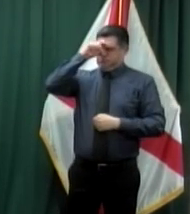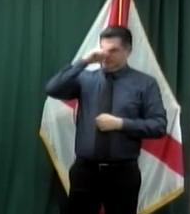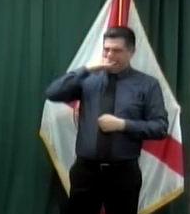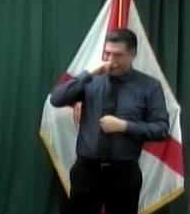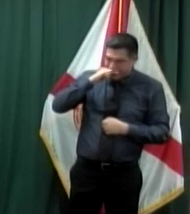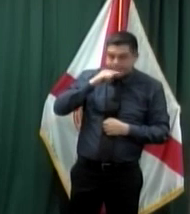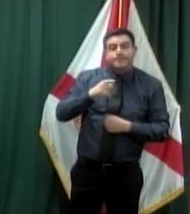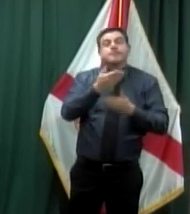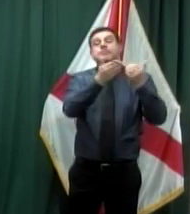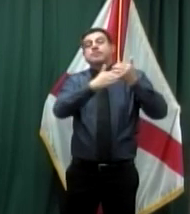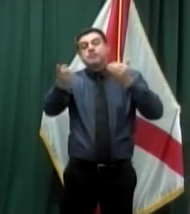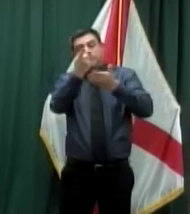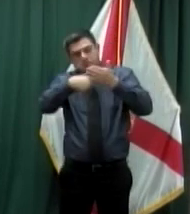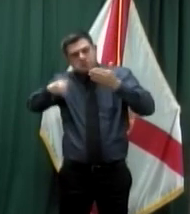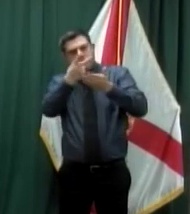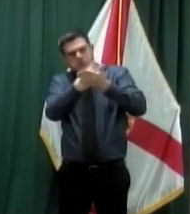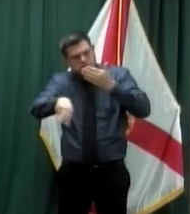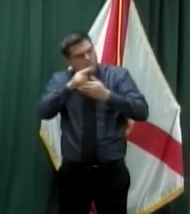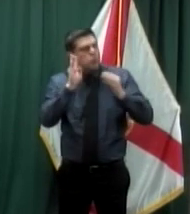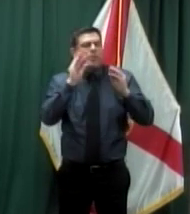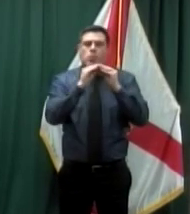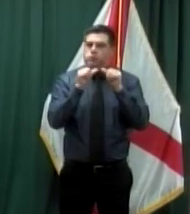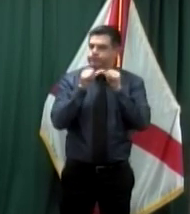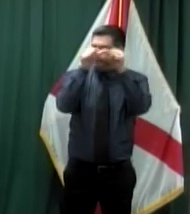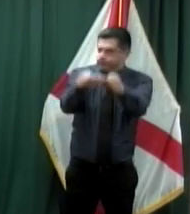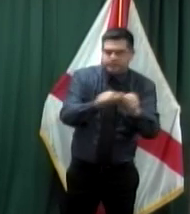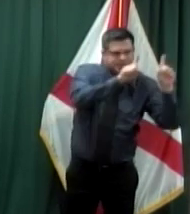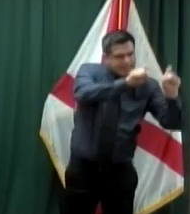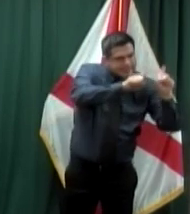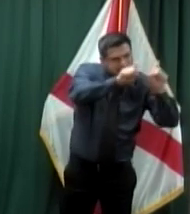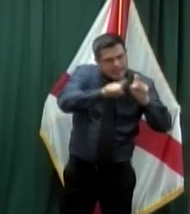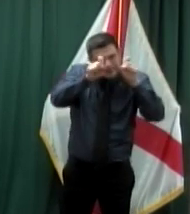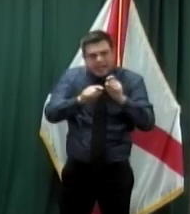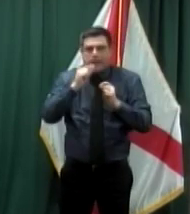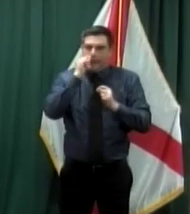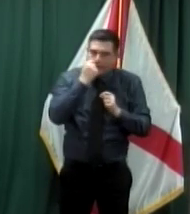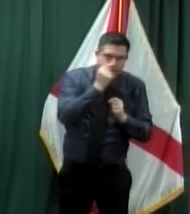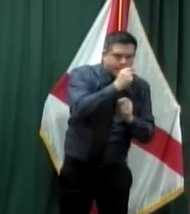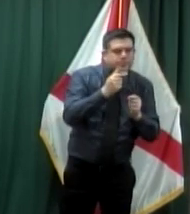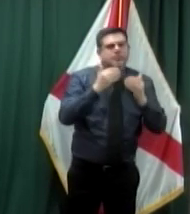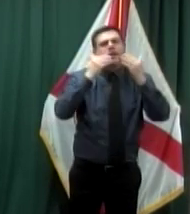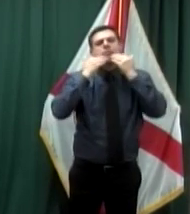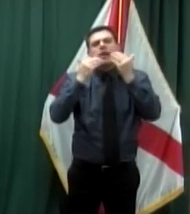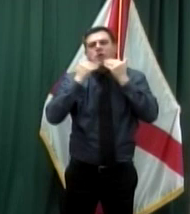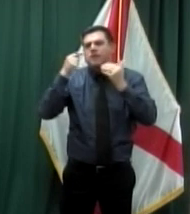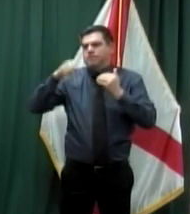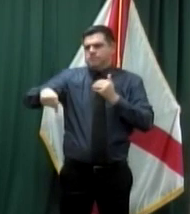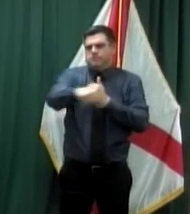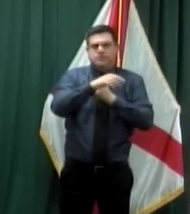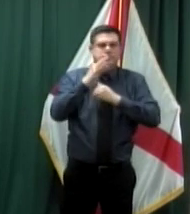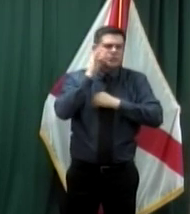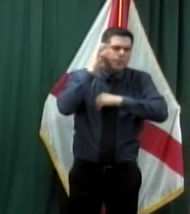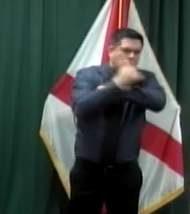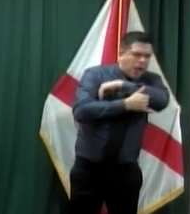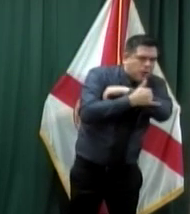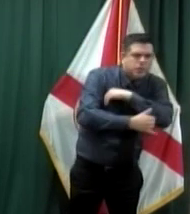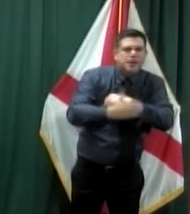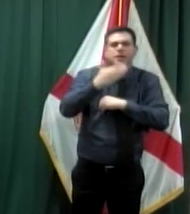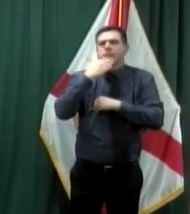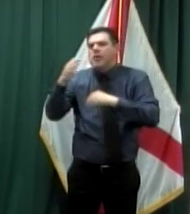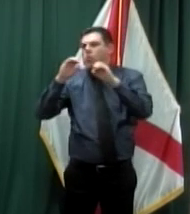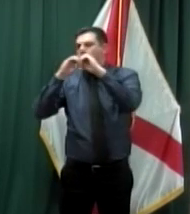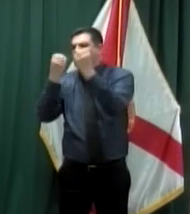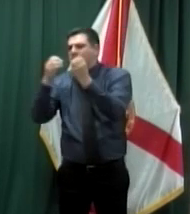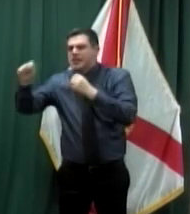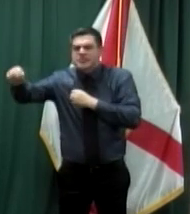can't thank the county again and our community partners for all the support that they have provided during this event. Just a couple reminders,